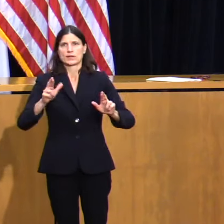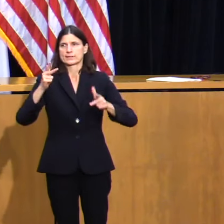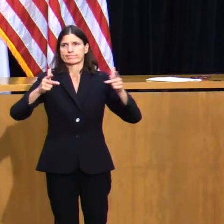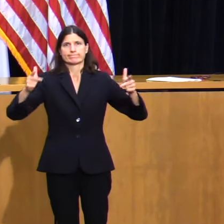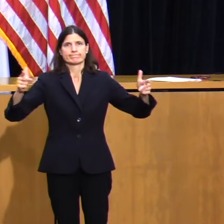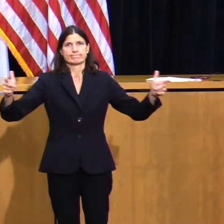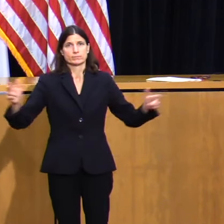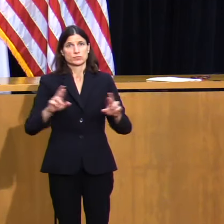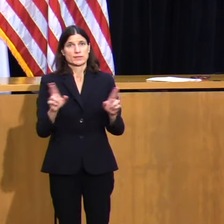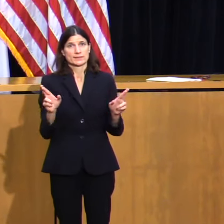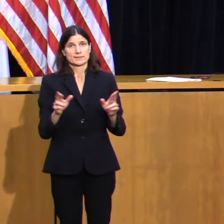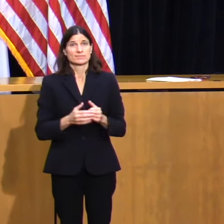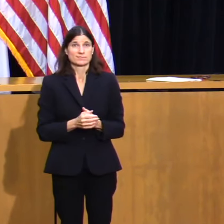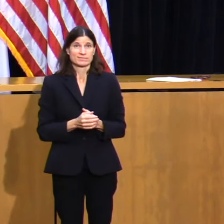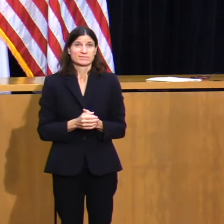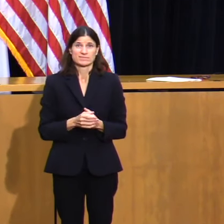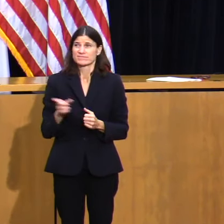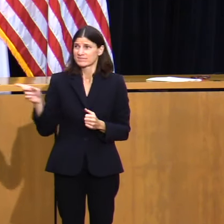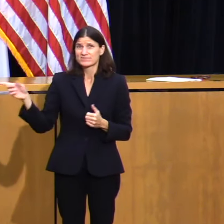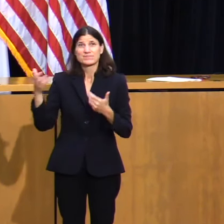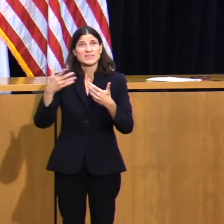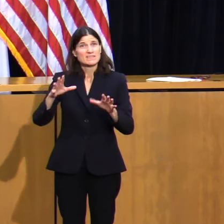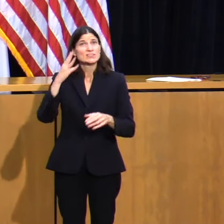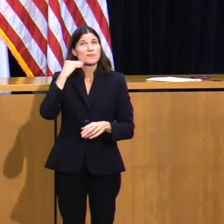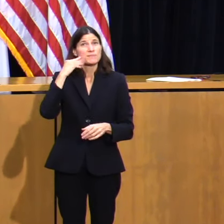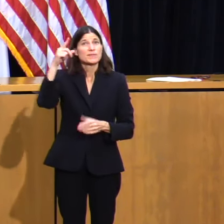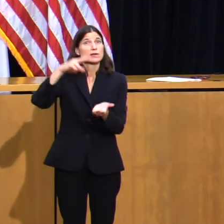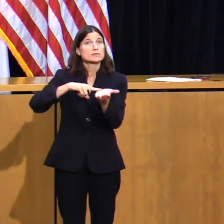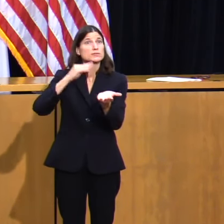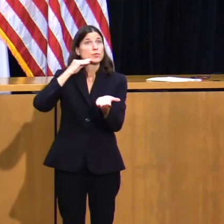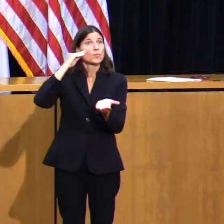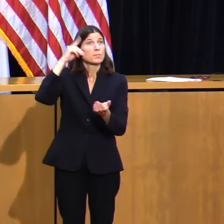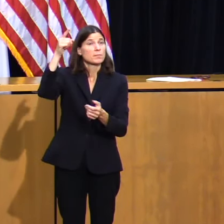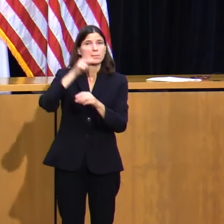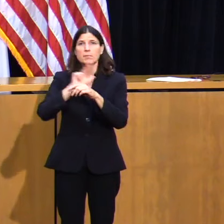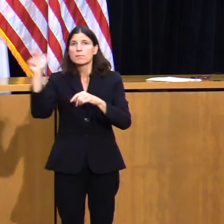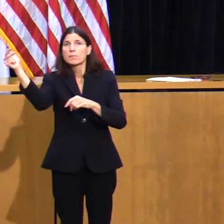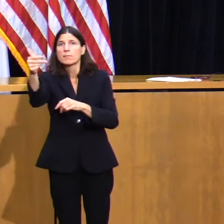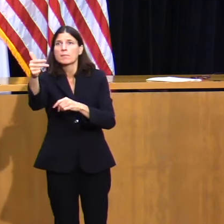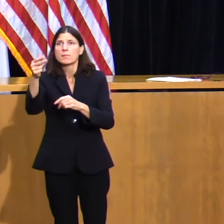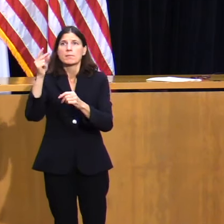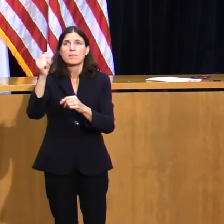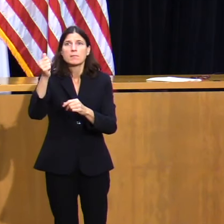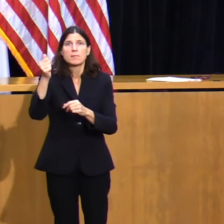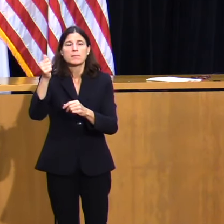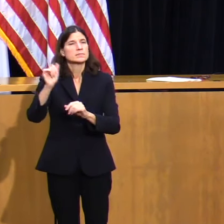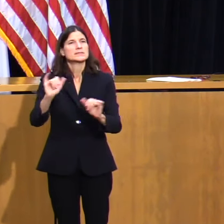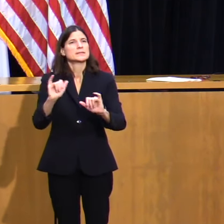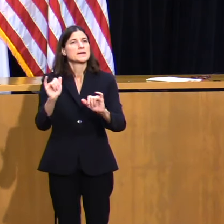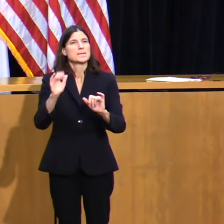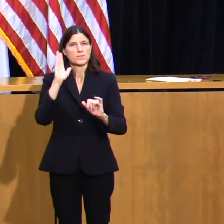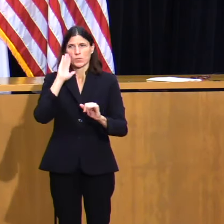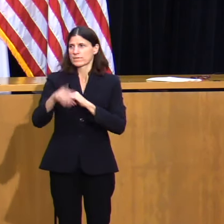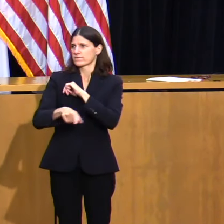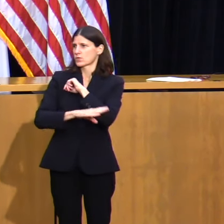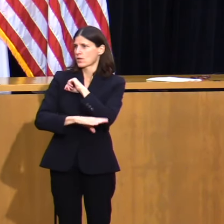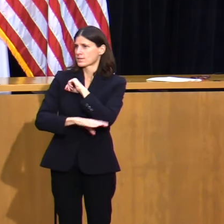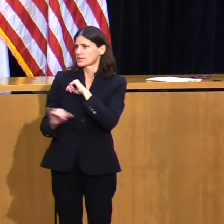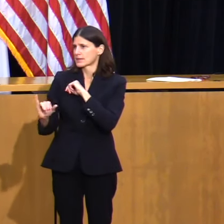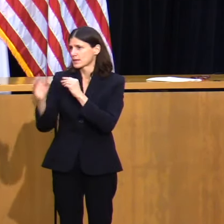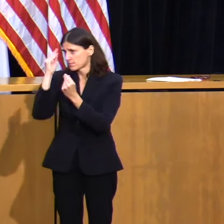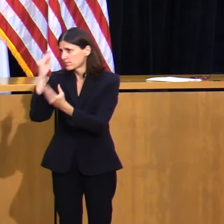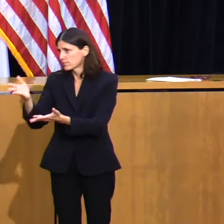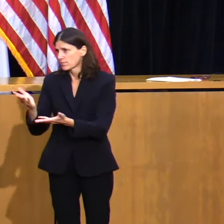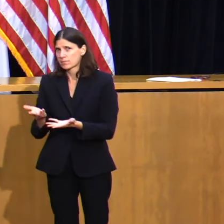nursing home side. So it's that kind of being able to come to the school in response to concern. And clusters defined